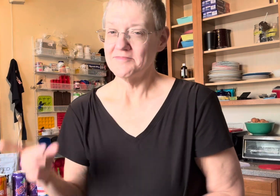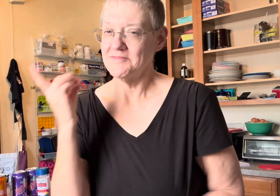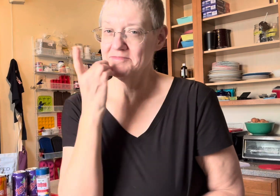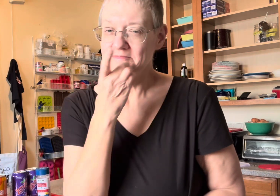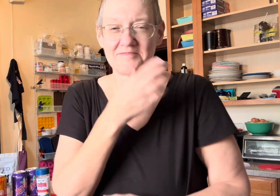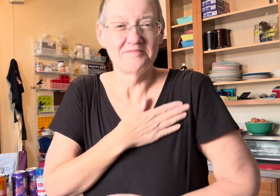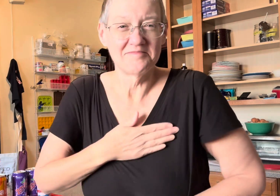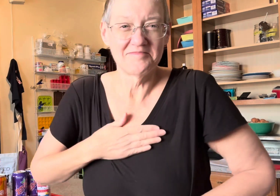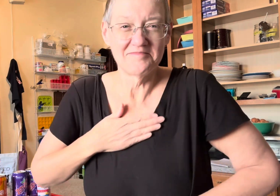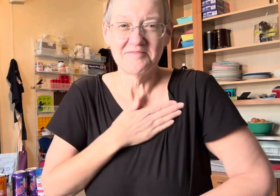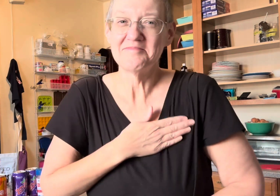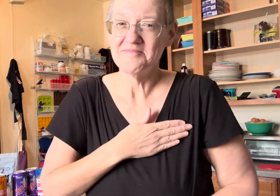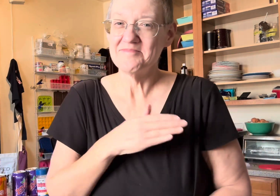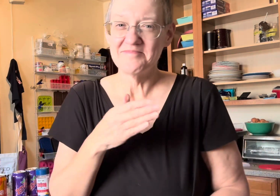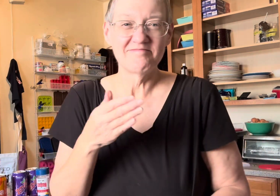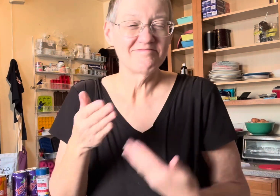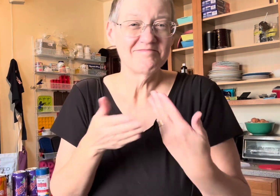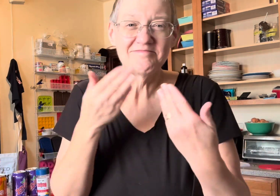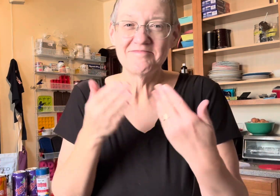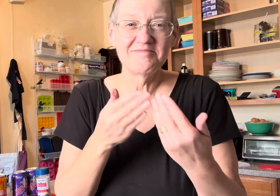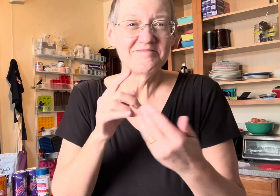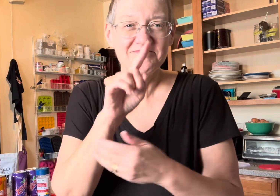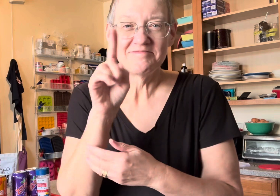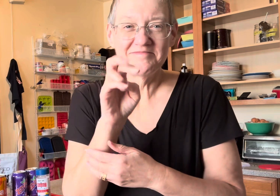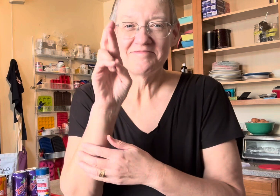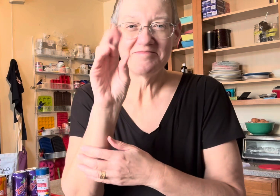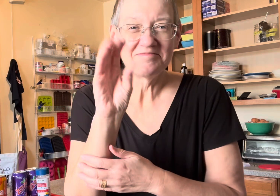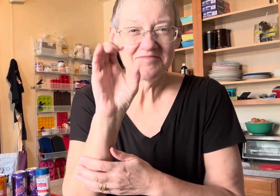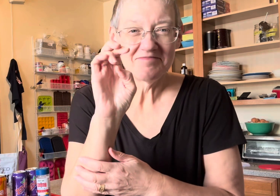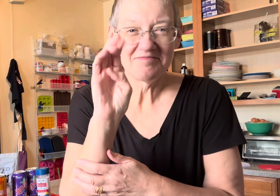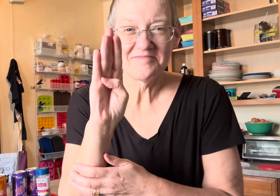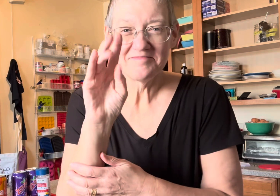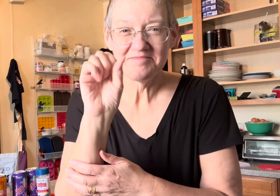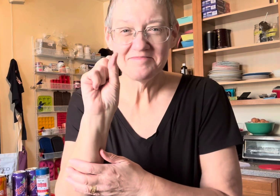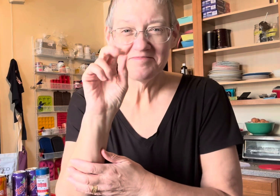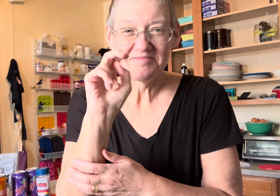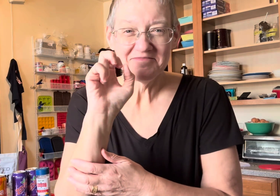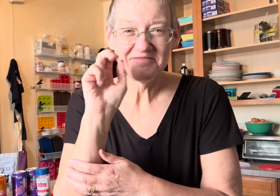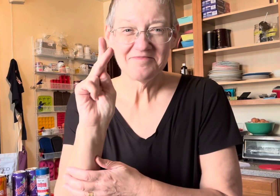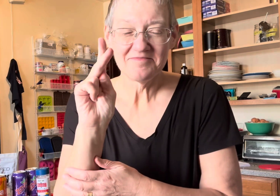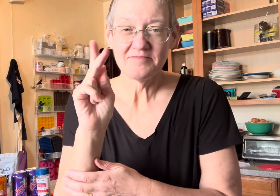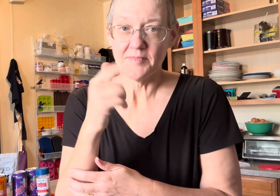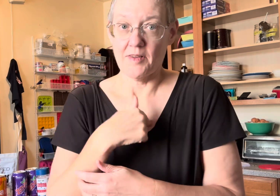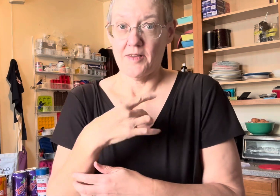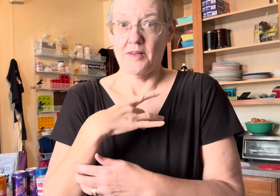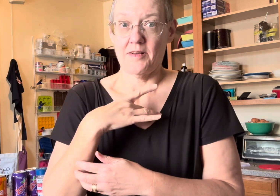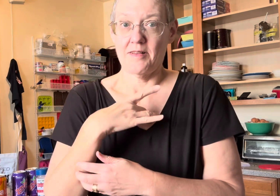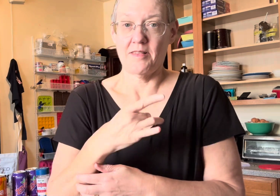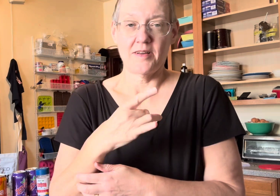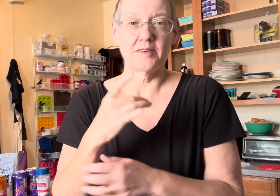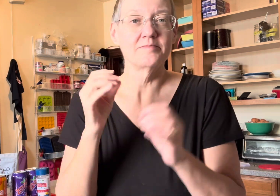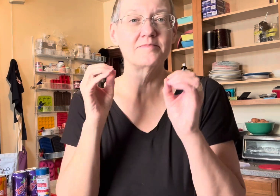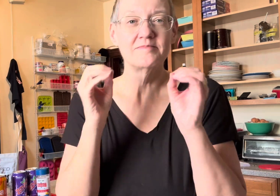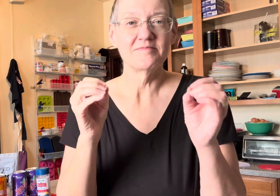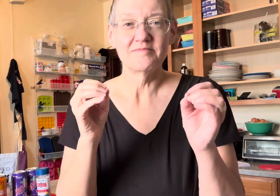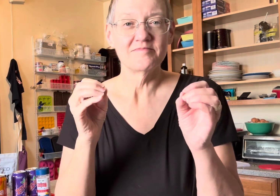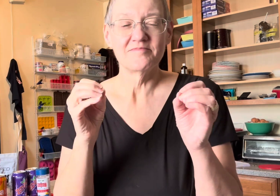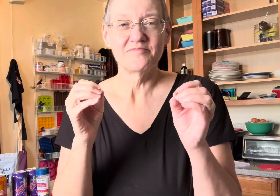2 cans will fit in 1 box, and Dale really enjoys this. It's a 0 carb treat, and